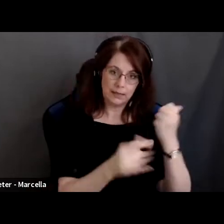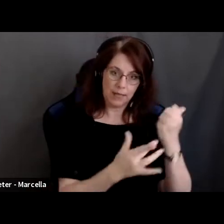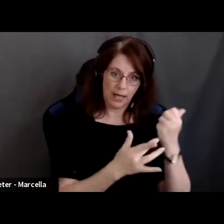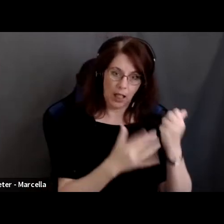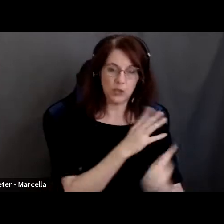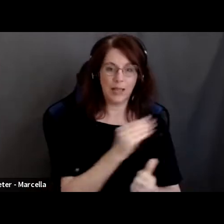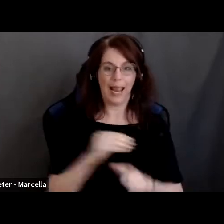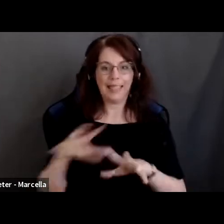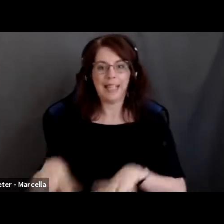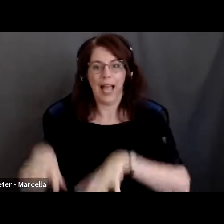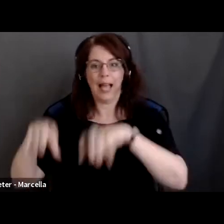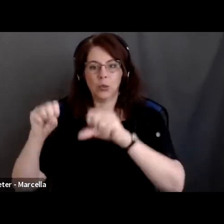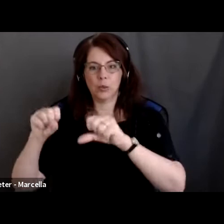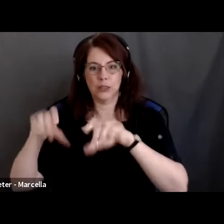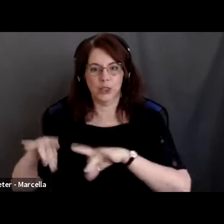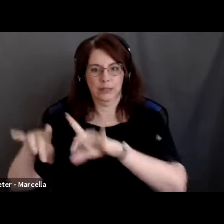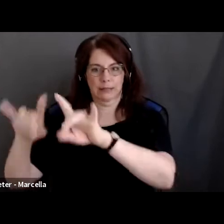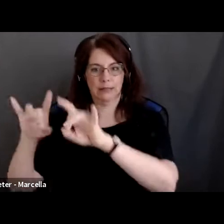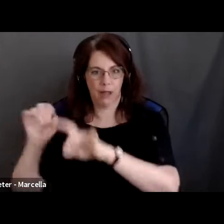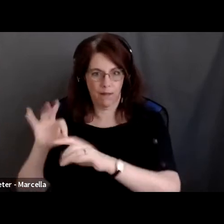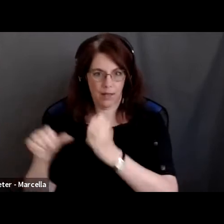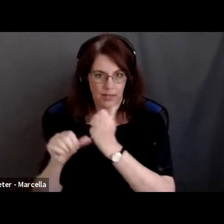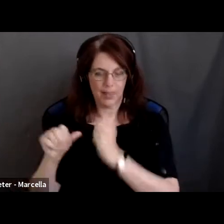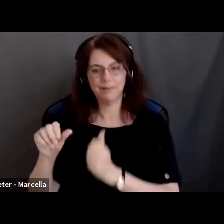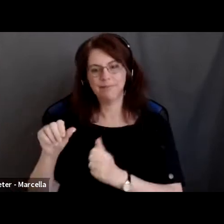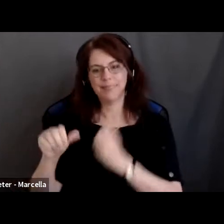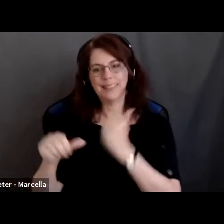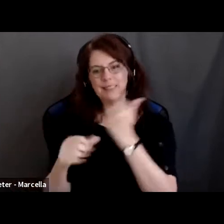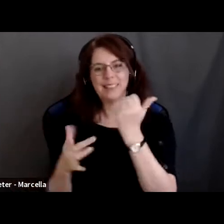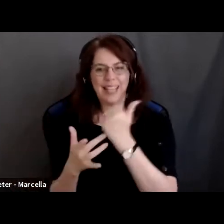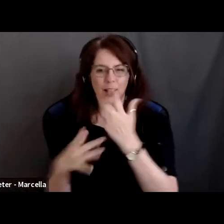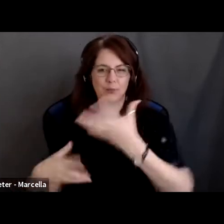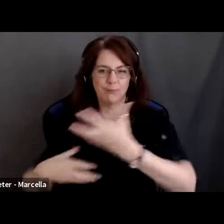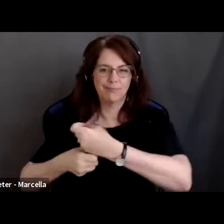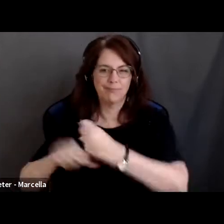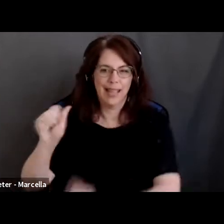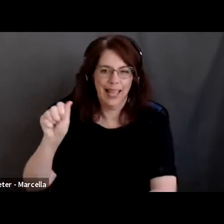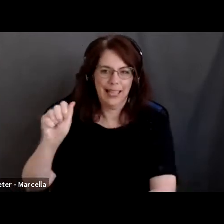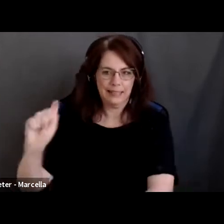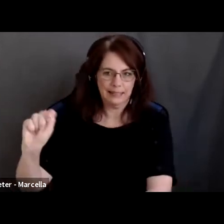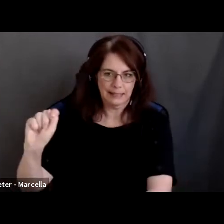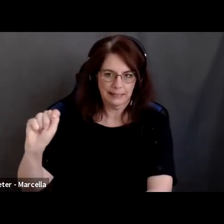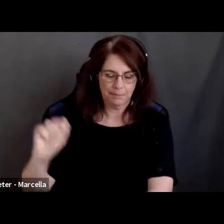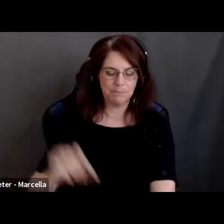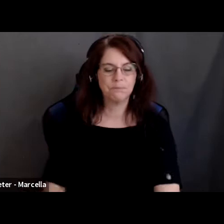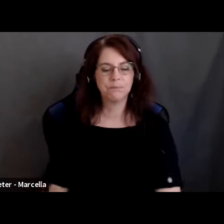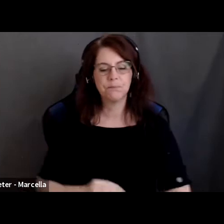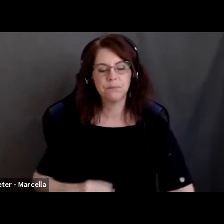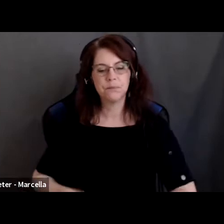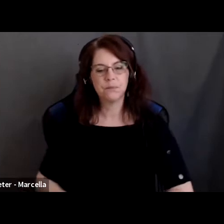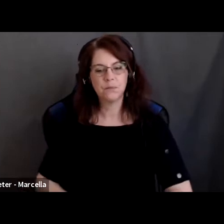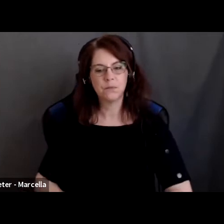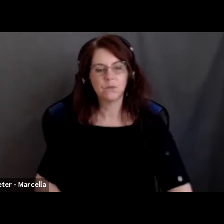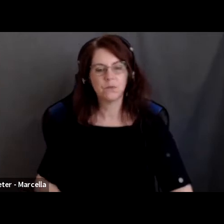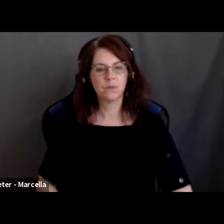and acquisition of assistive technology, or AT, as I'll be referring to it throughout the presentation. We